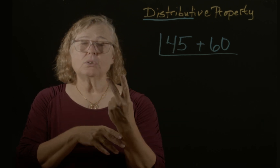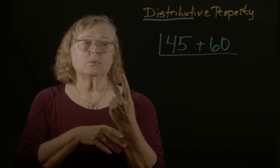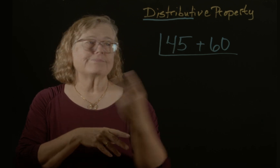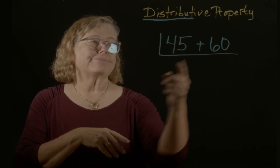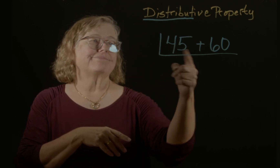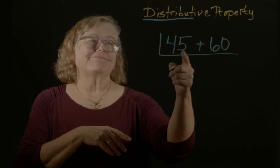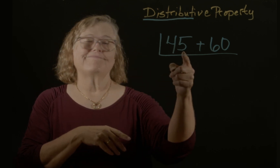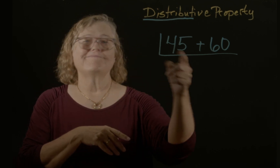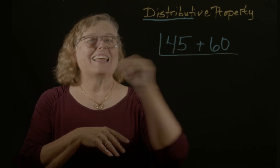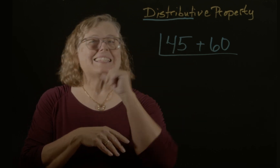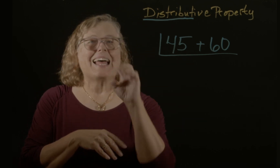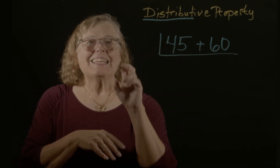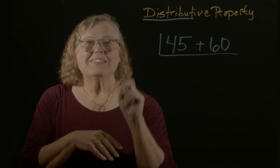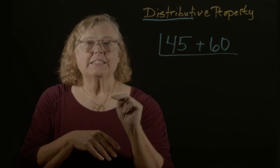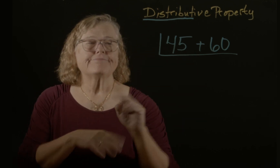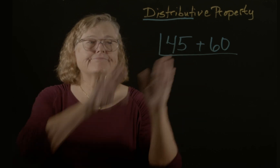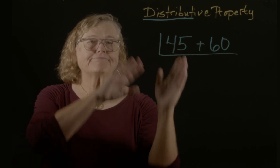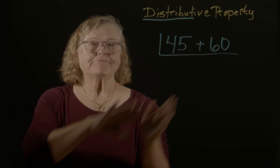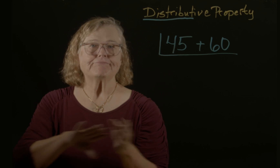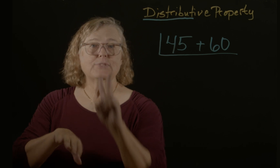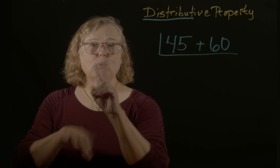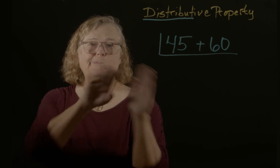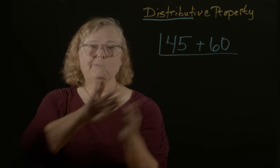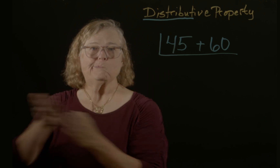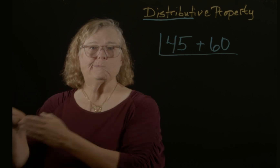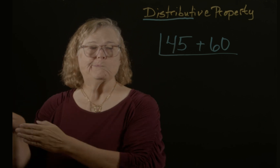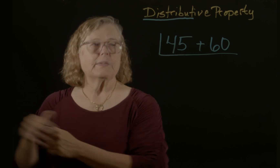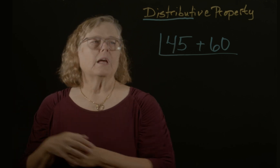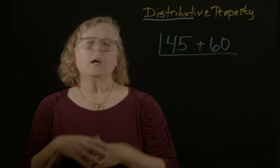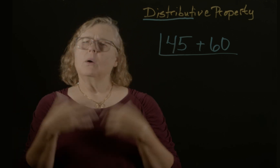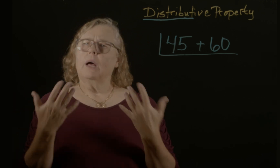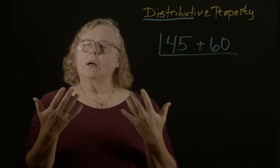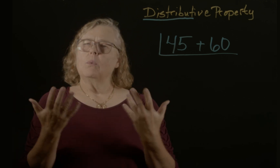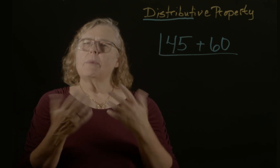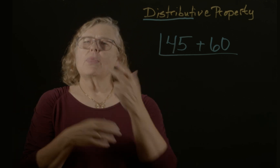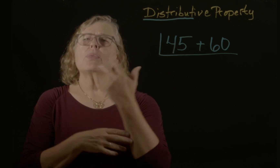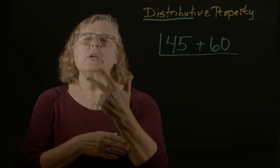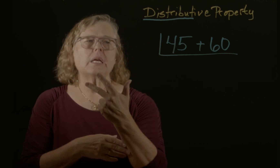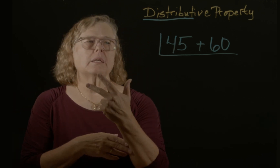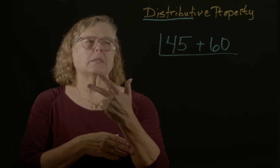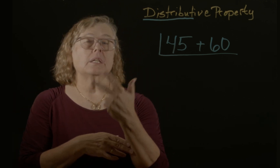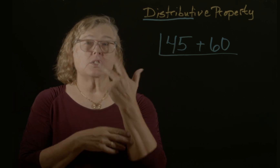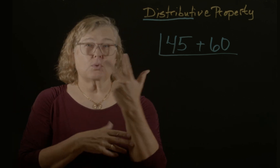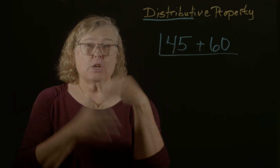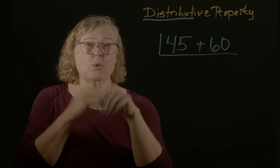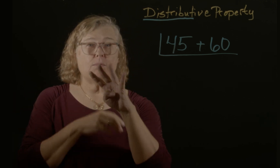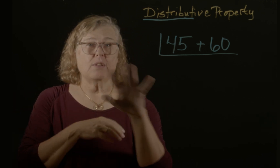out a 2. But 5 is not even. No 2. What about 3? Does 3